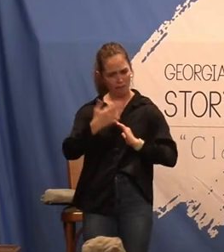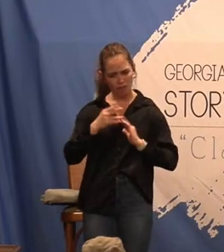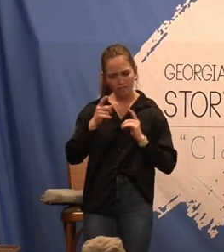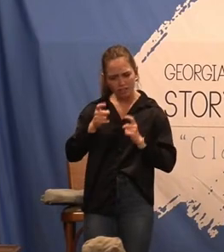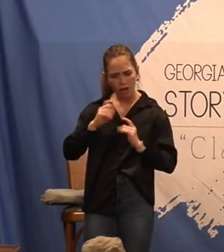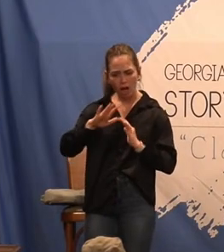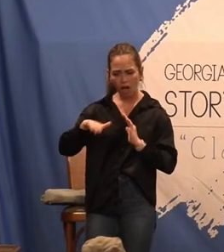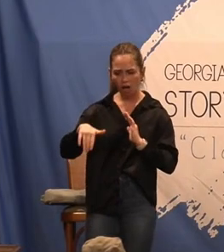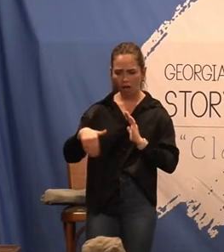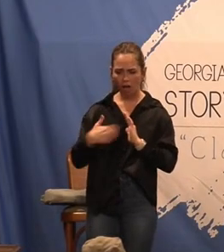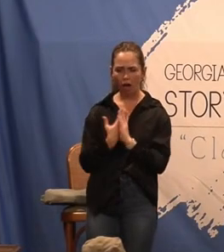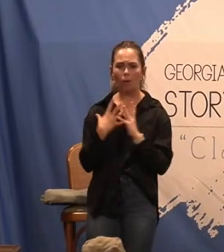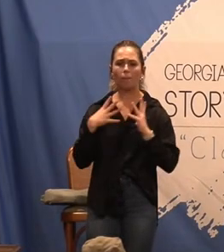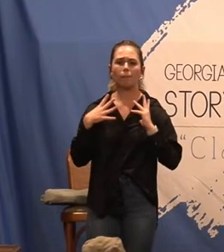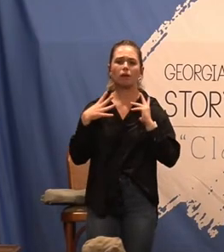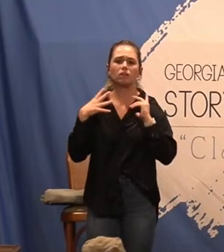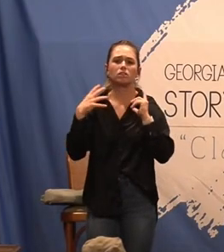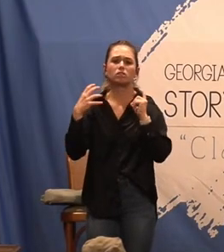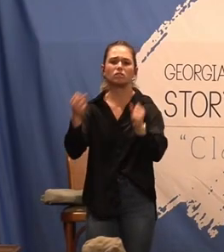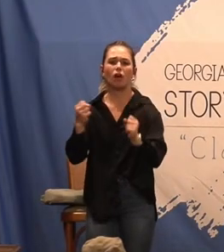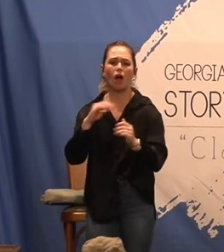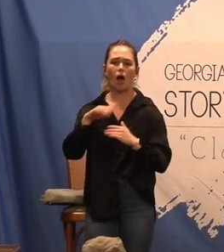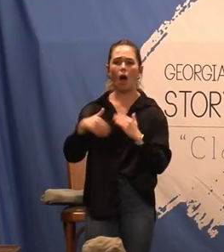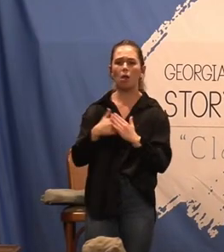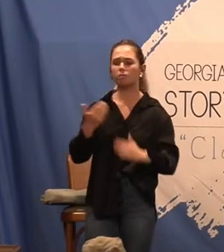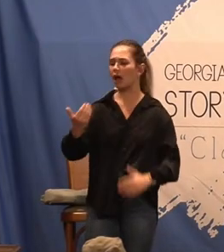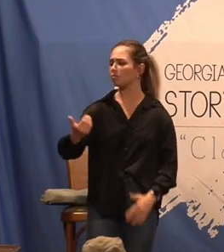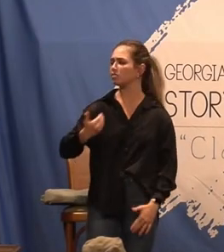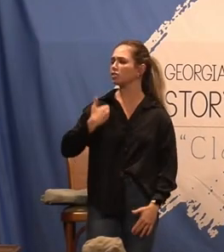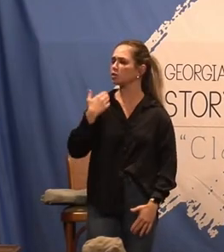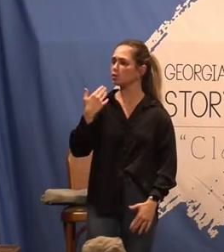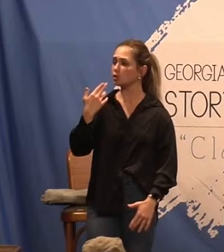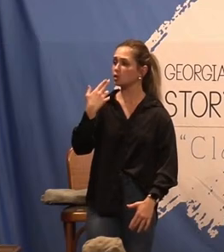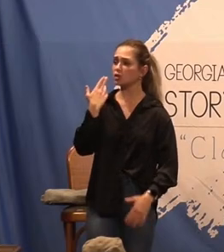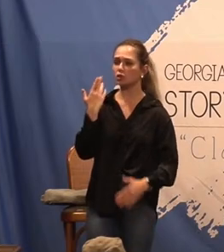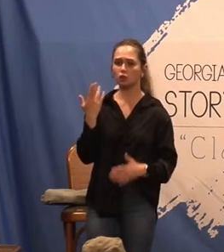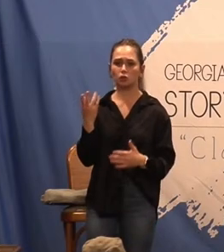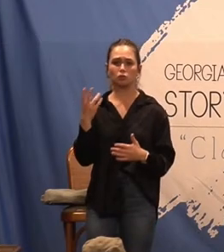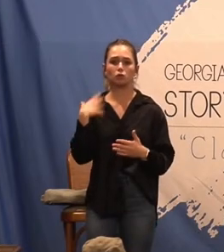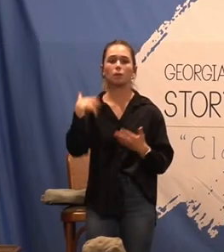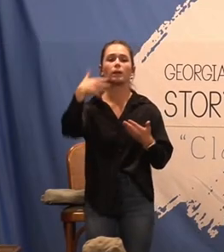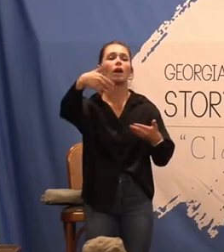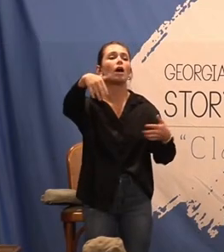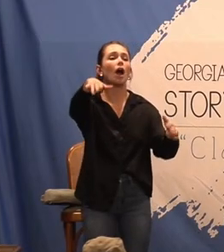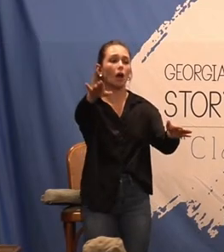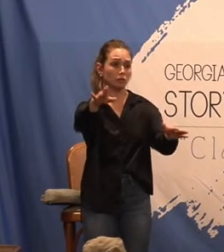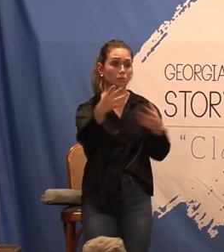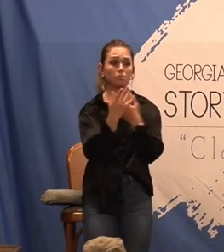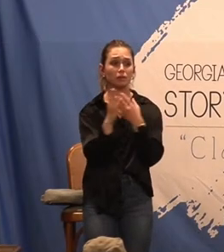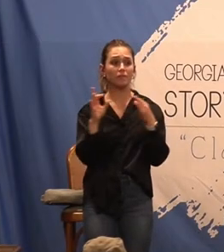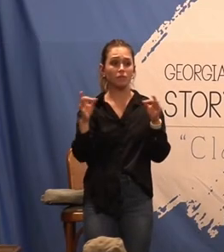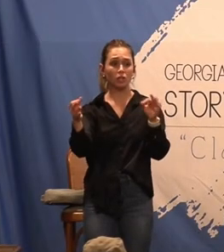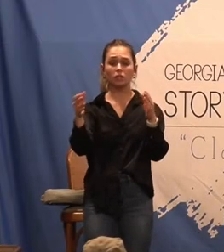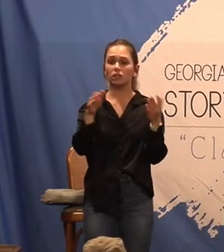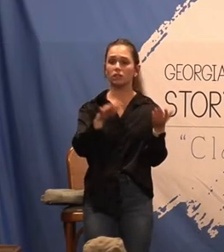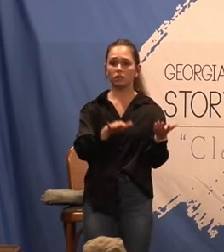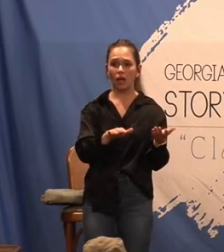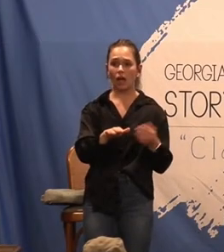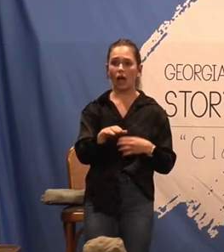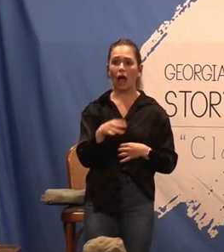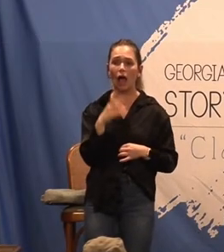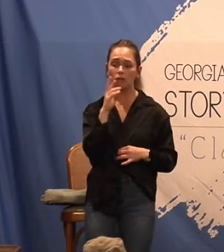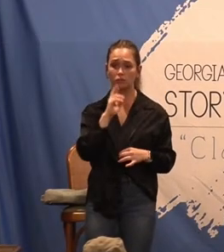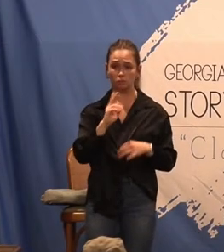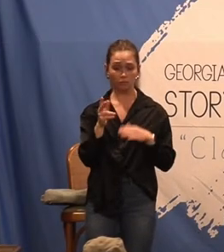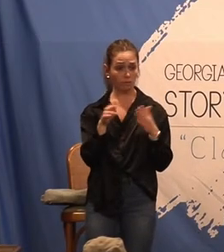you all of my strength, all of my youth, do you turn me out to pasture and let me die a